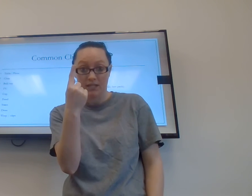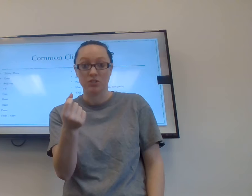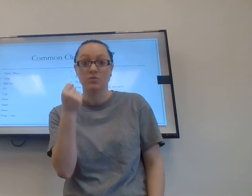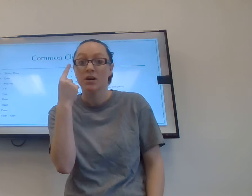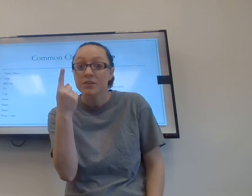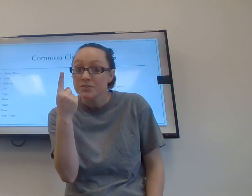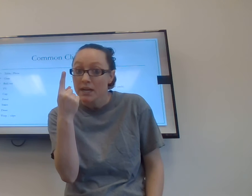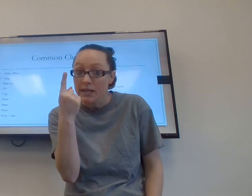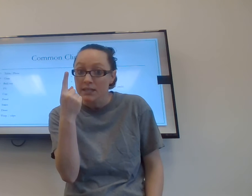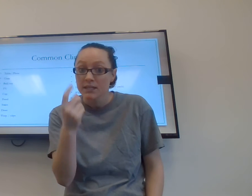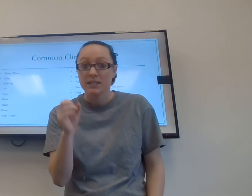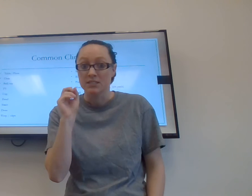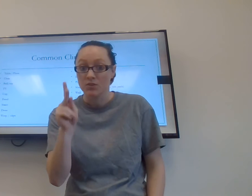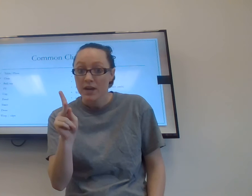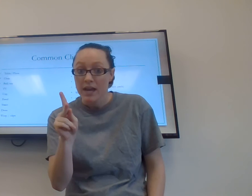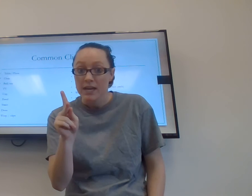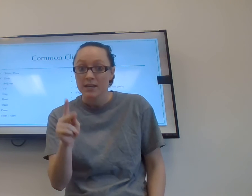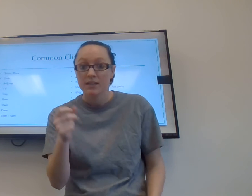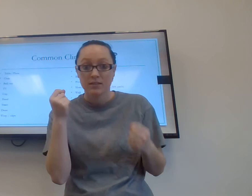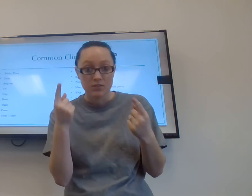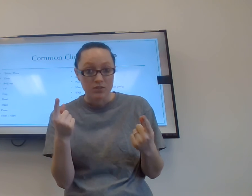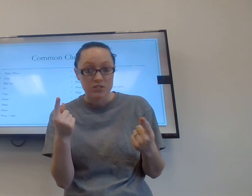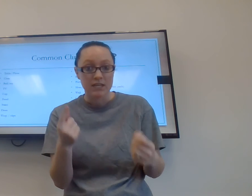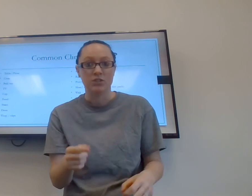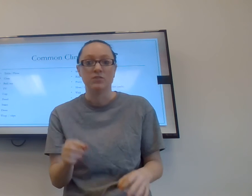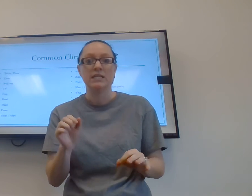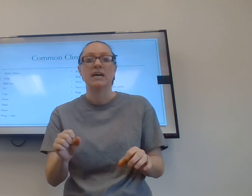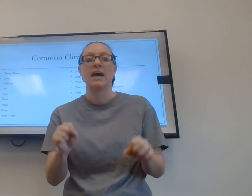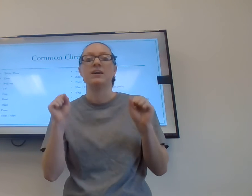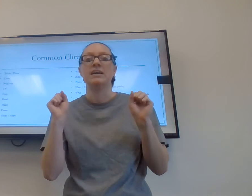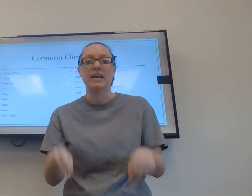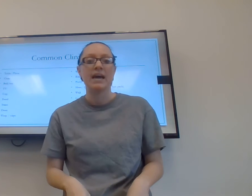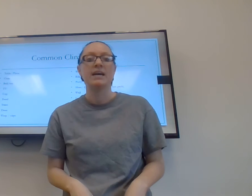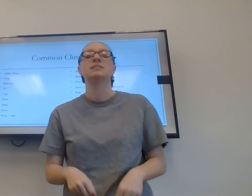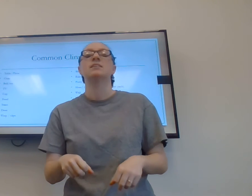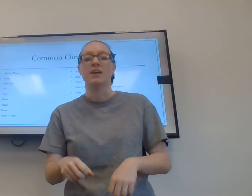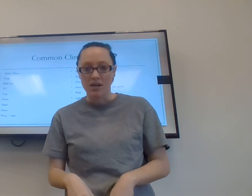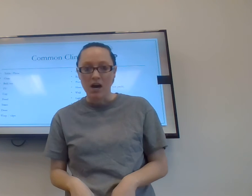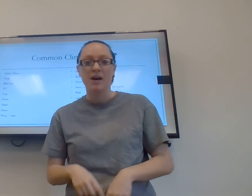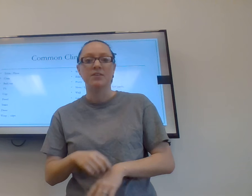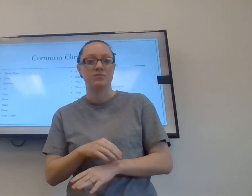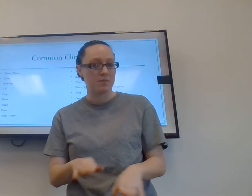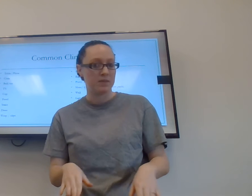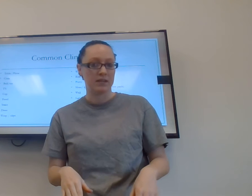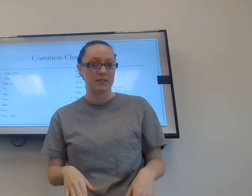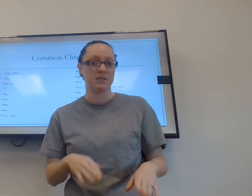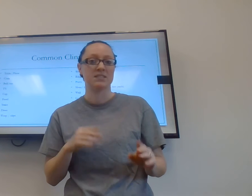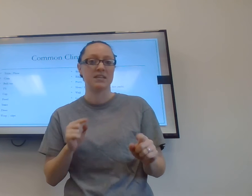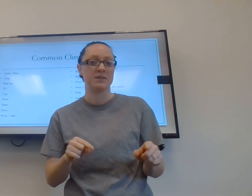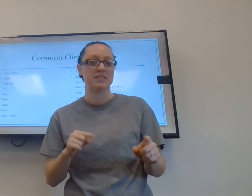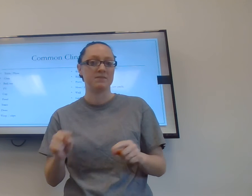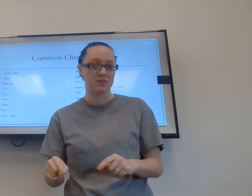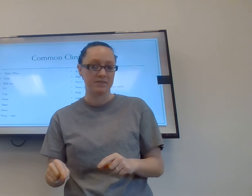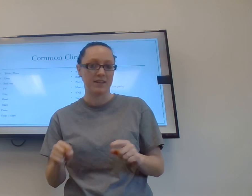you understand? Is it okay? You understand? You need to have a yes, a nod, or something, because that means they verified